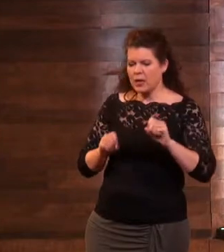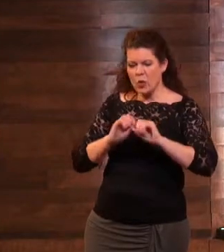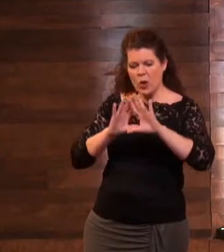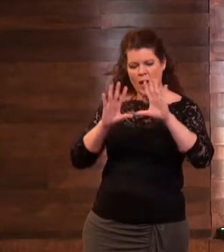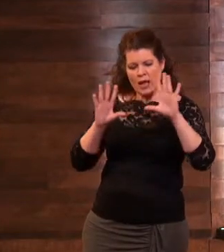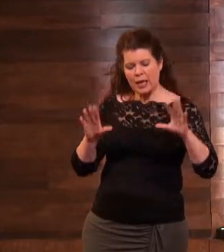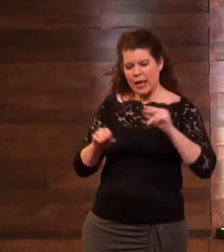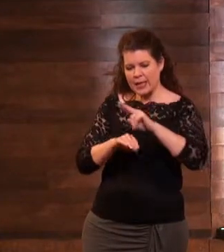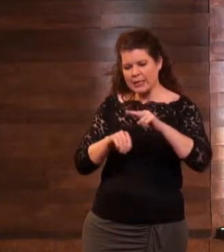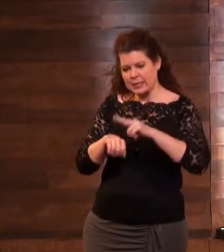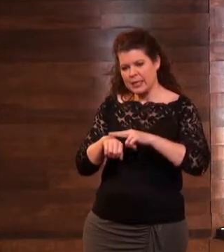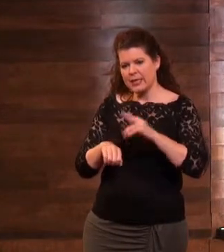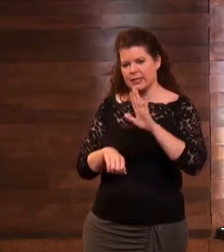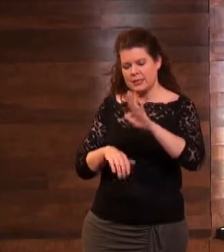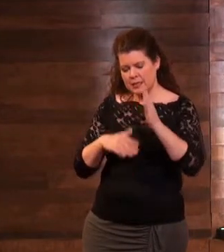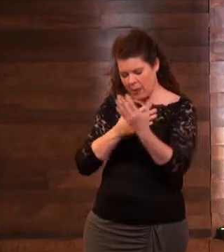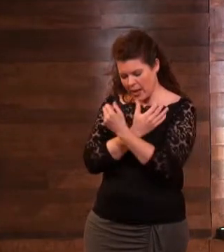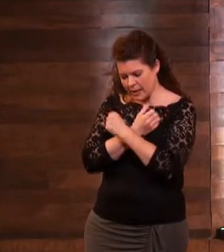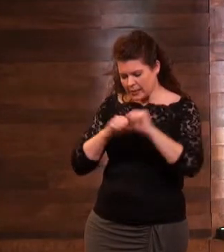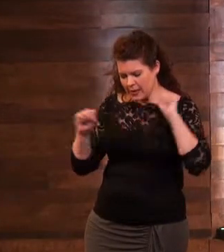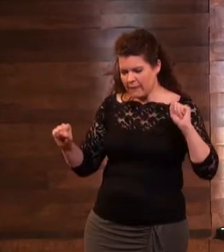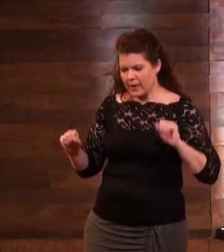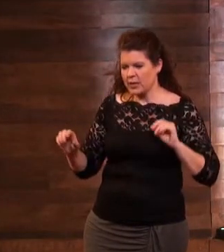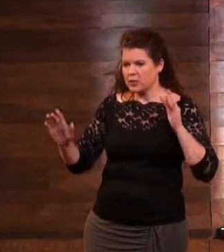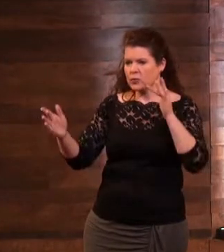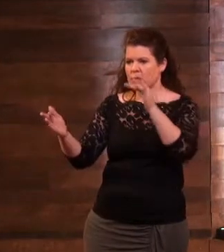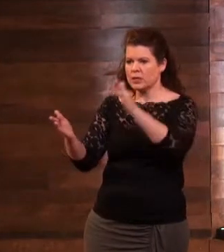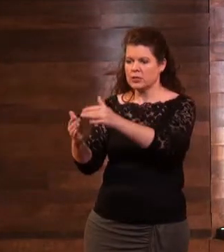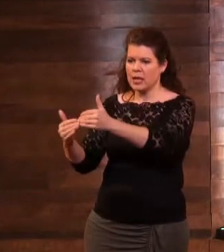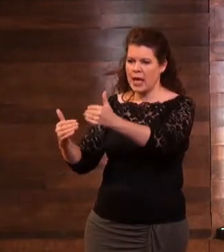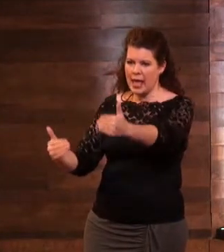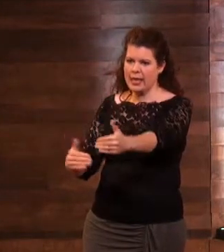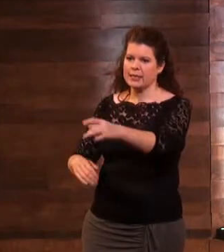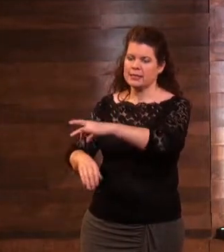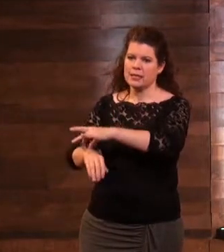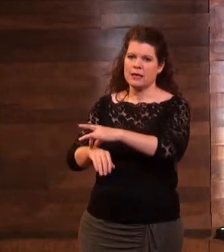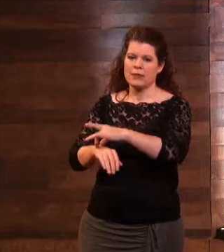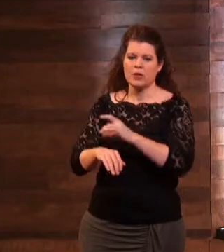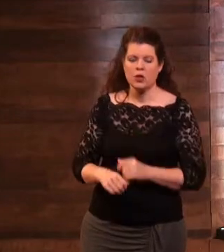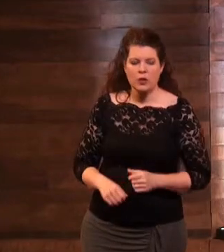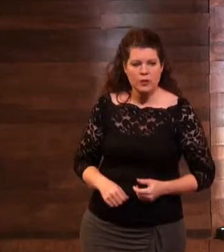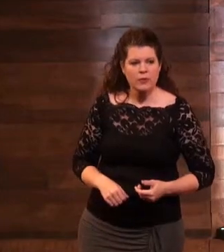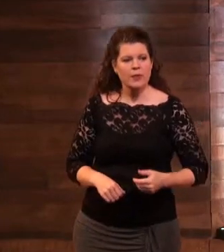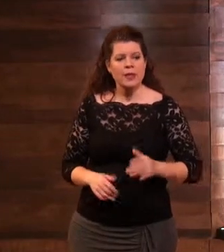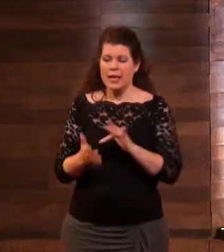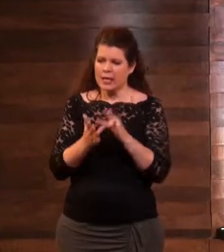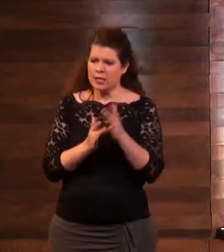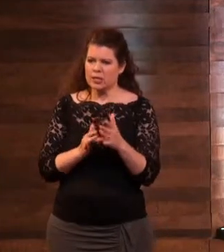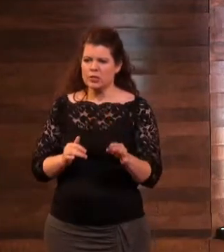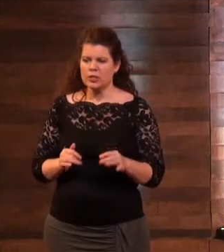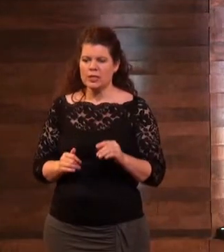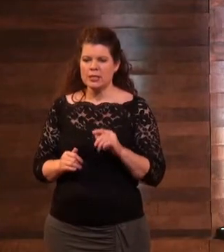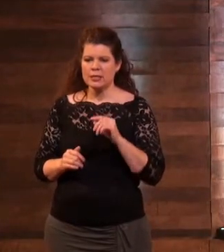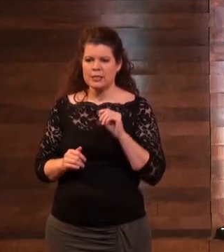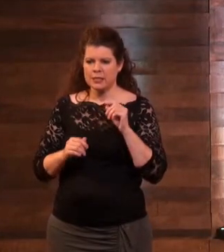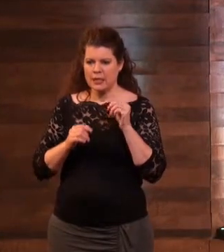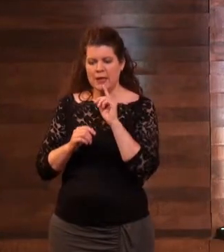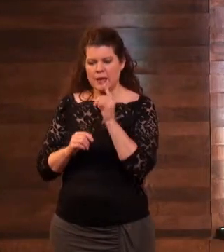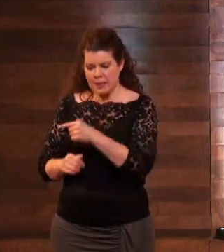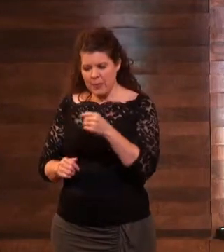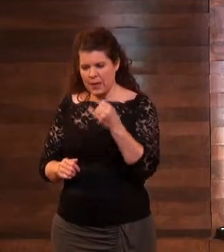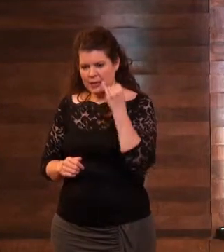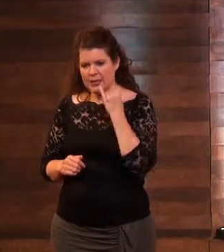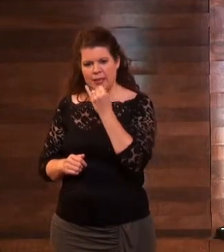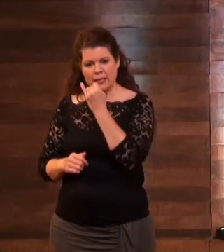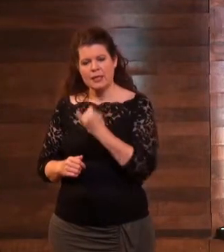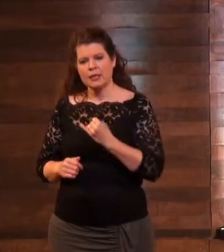Jesus reminded them, the Israelites, in the Sermon on the Mount, that they were to let their light shine so that people would see their good works and do